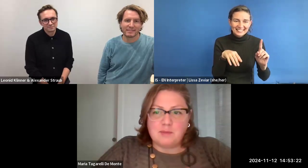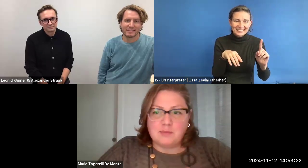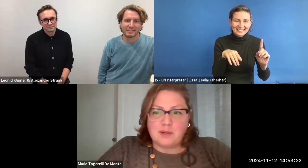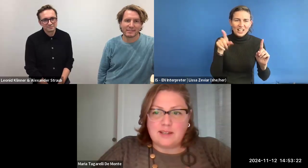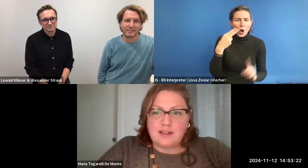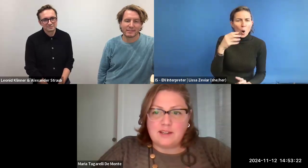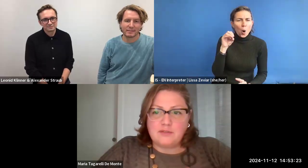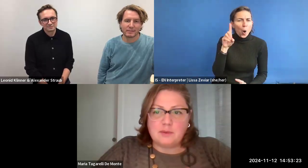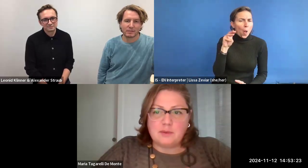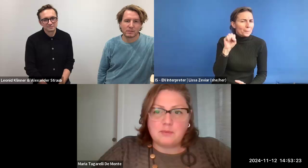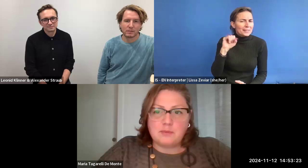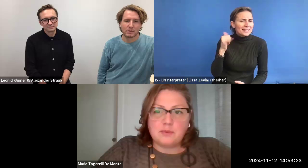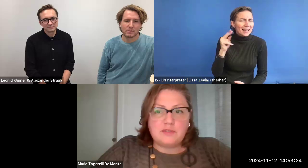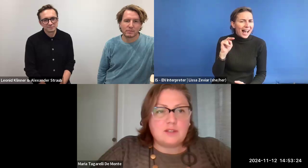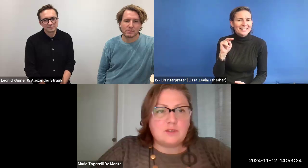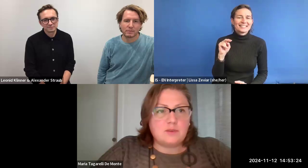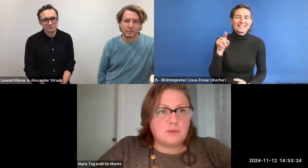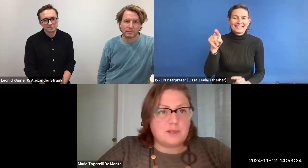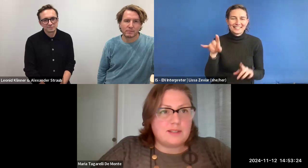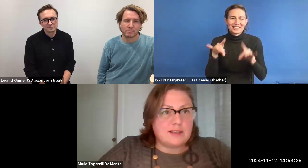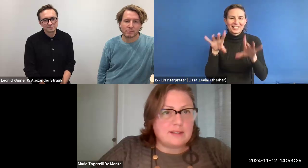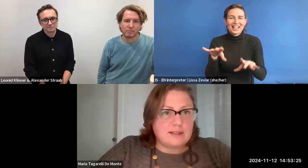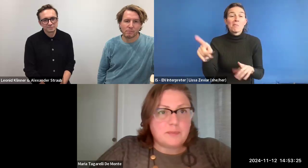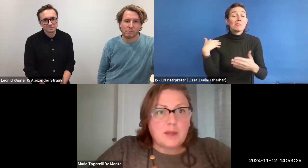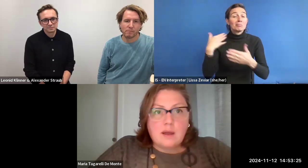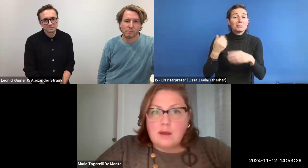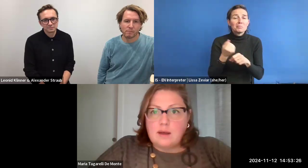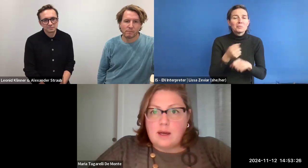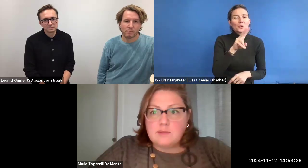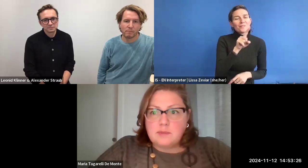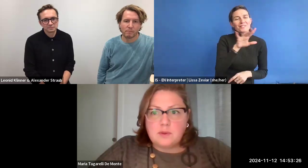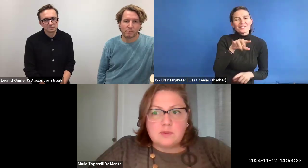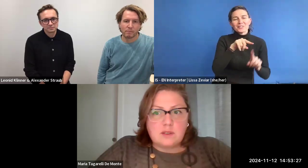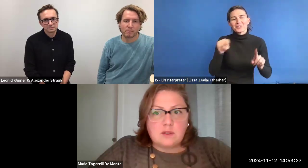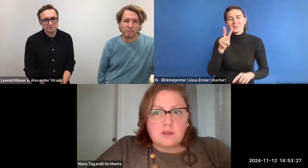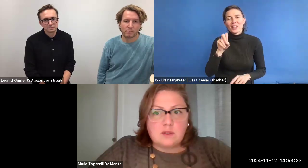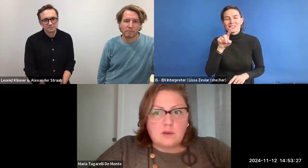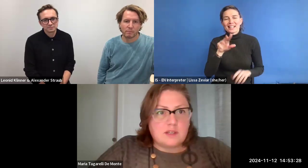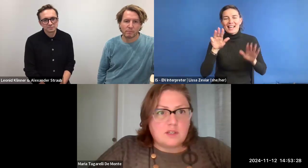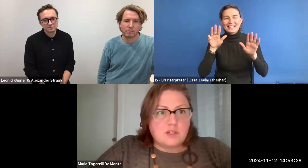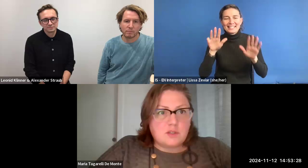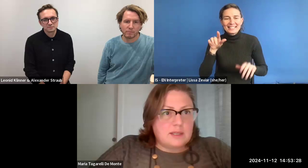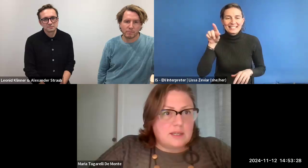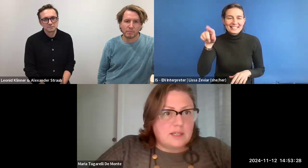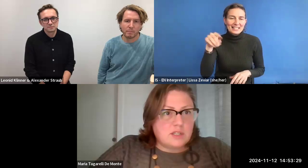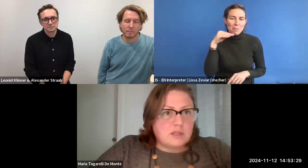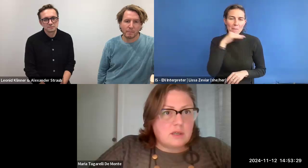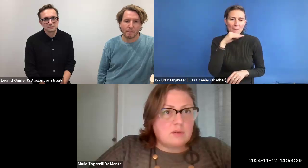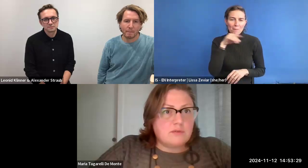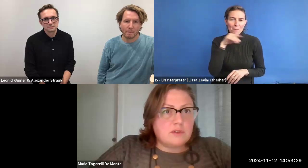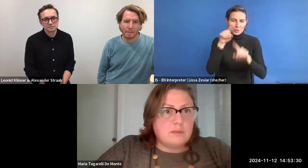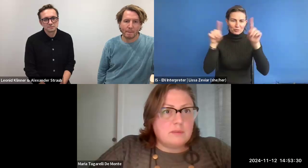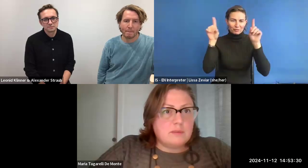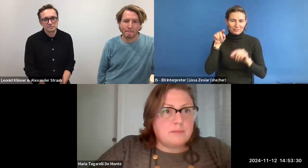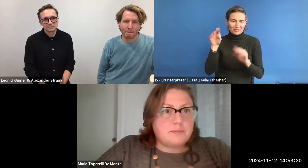instructor at Melbourne Polytechnic from 2015 to 2019. I'm supposing your presentation will be in